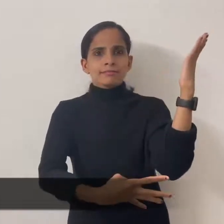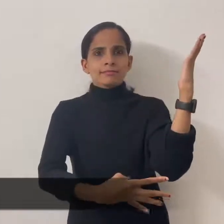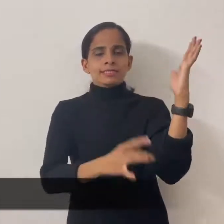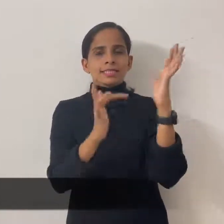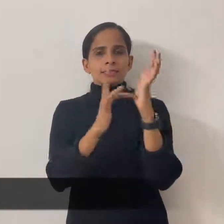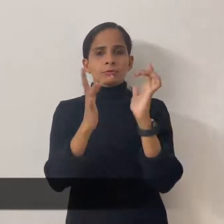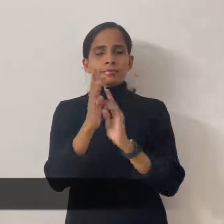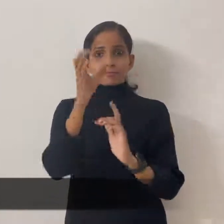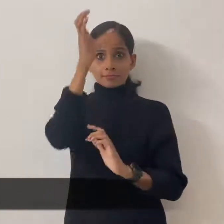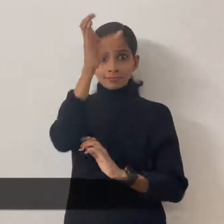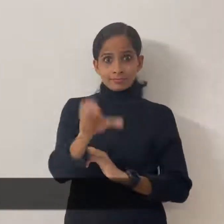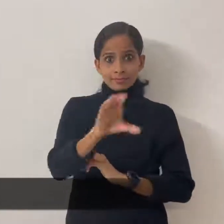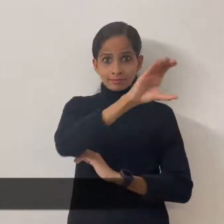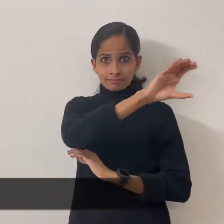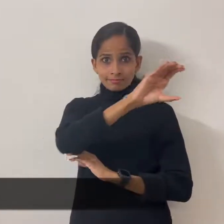being nailed on the cross.